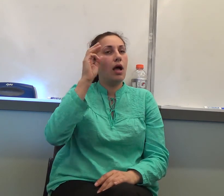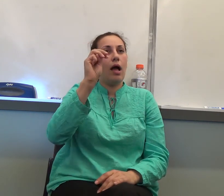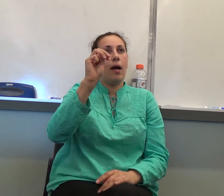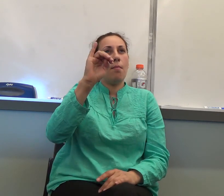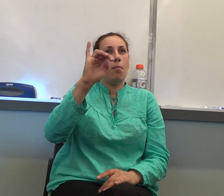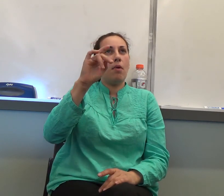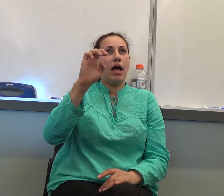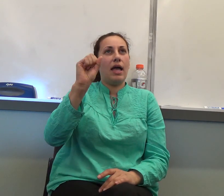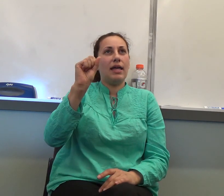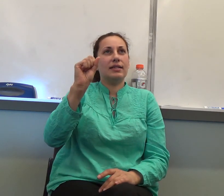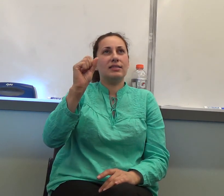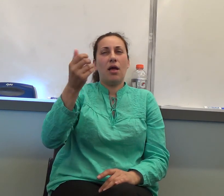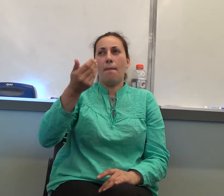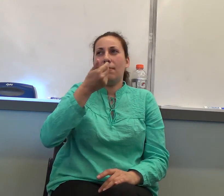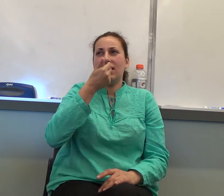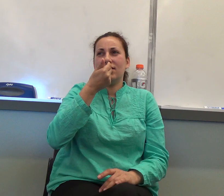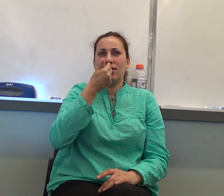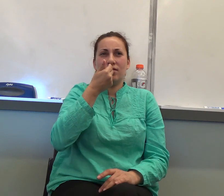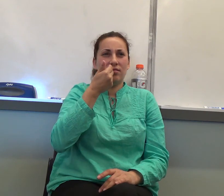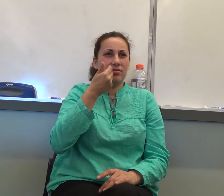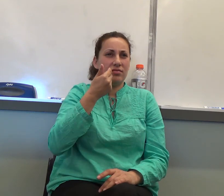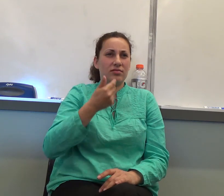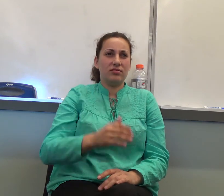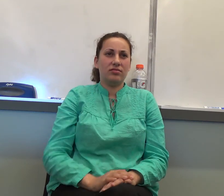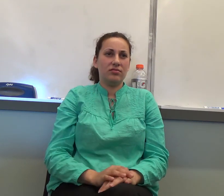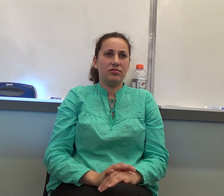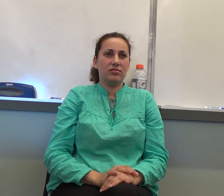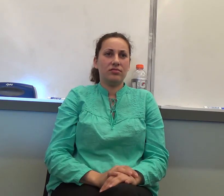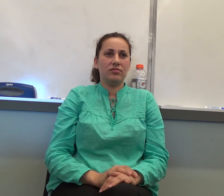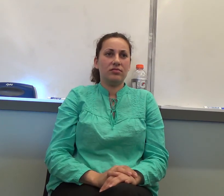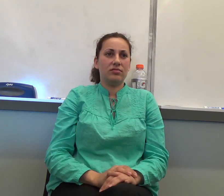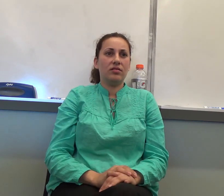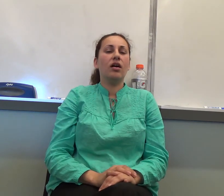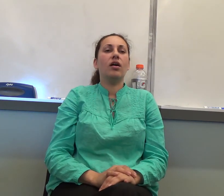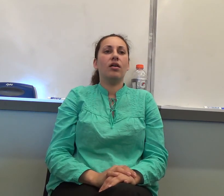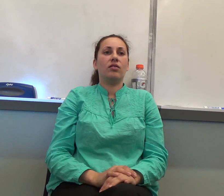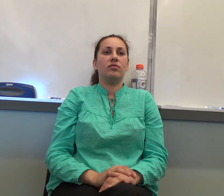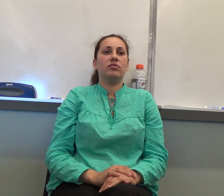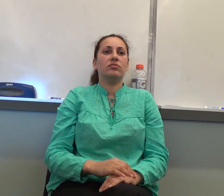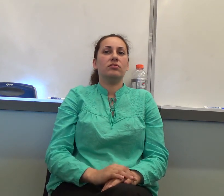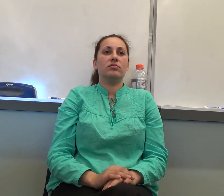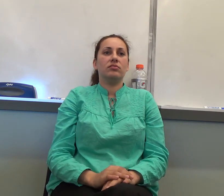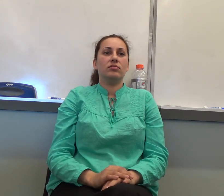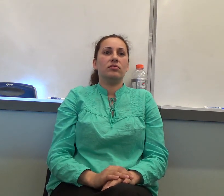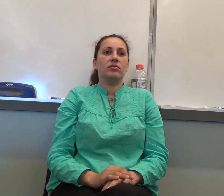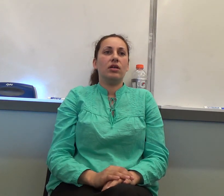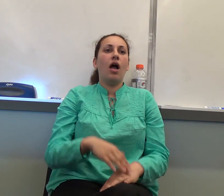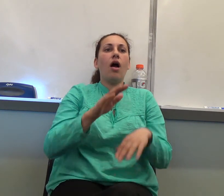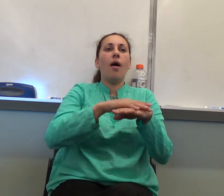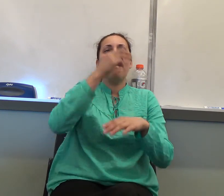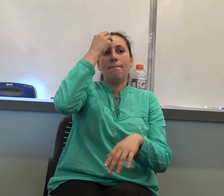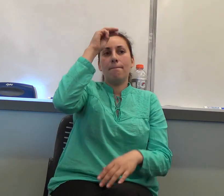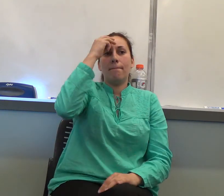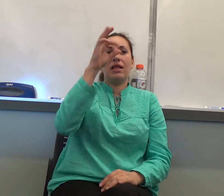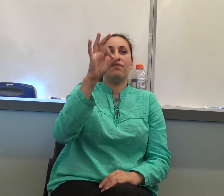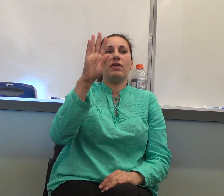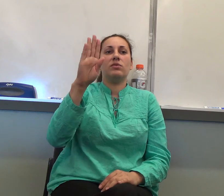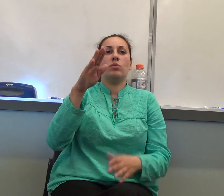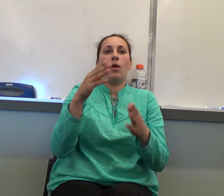Now, when your divisor is 10 or a power of 10, things get very simple. So let's take a look at that. They start out by